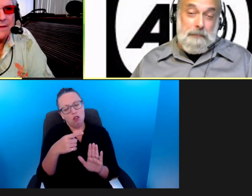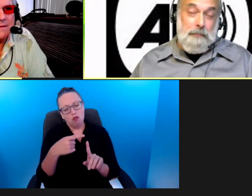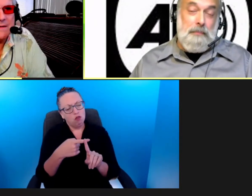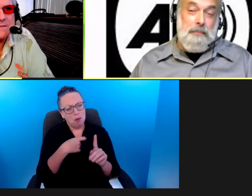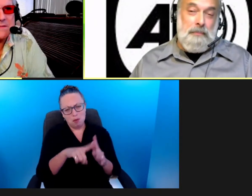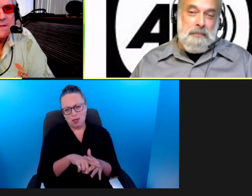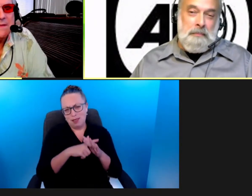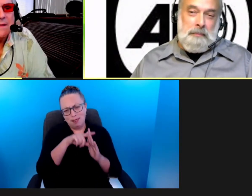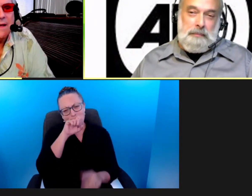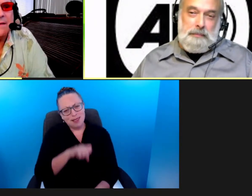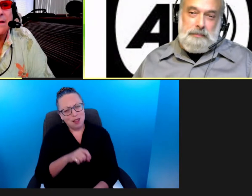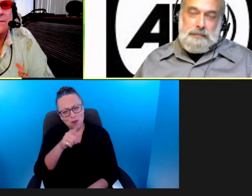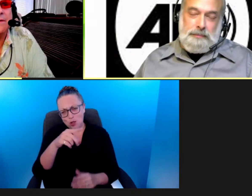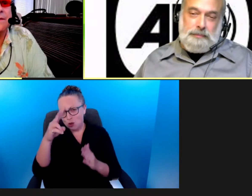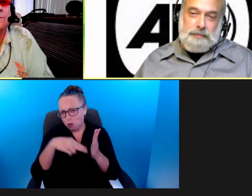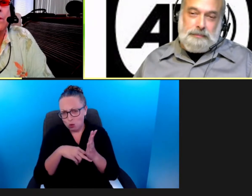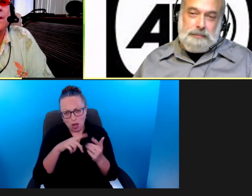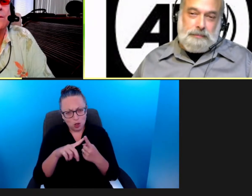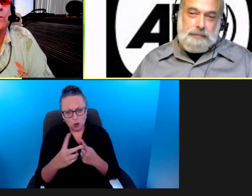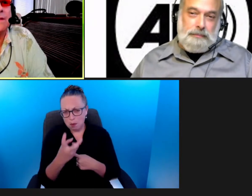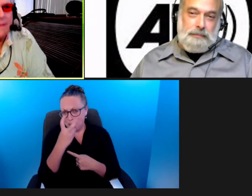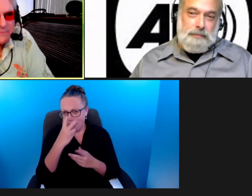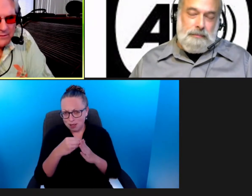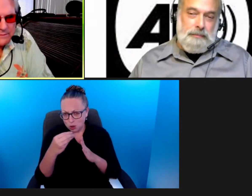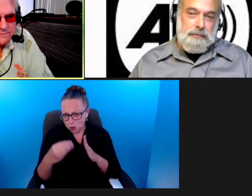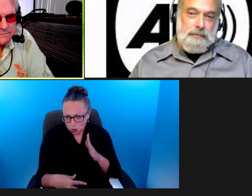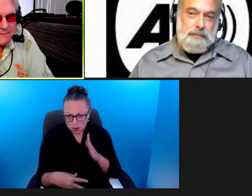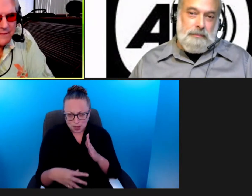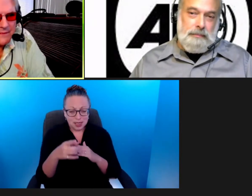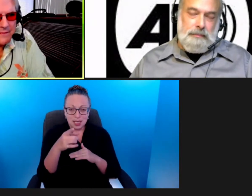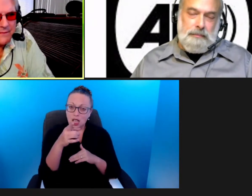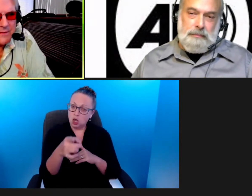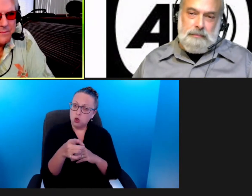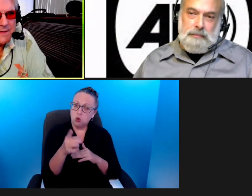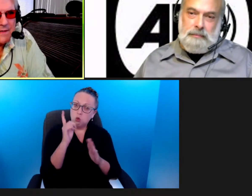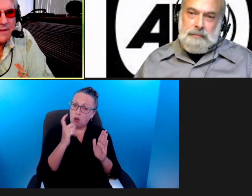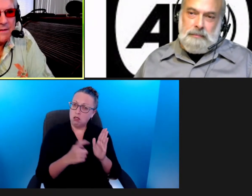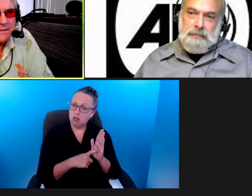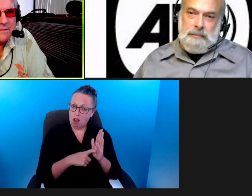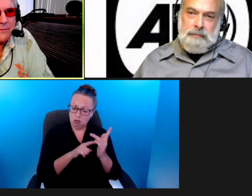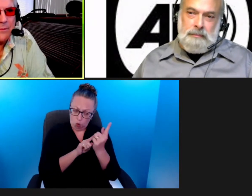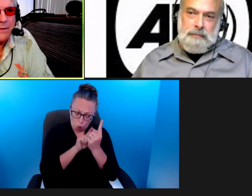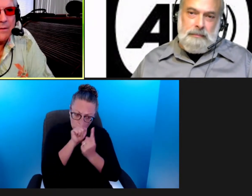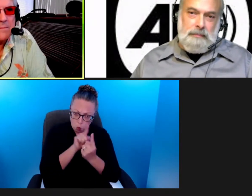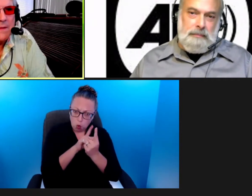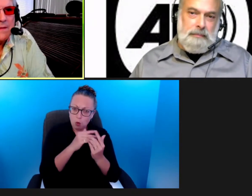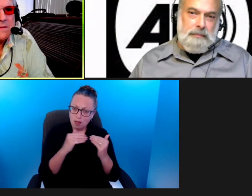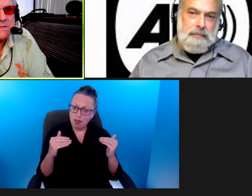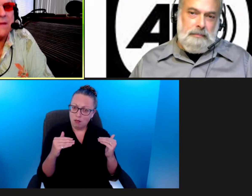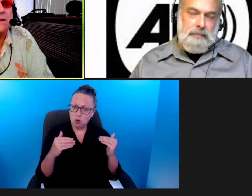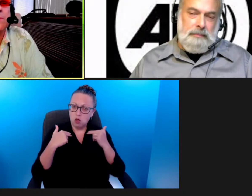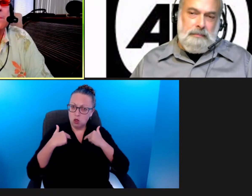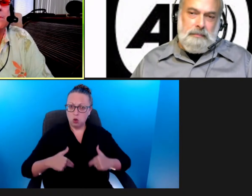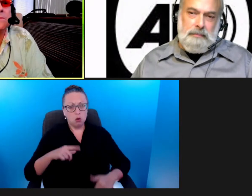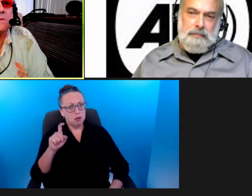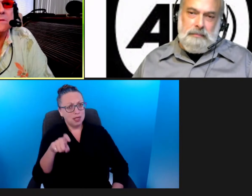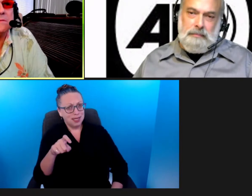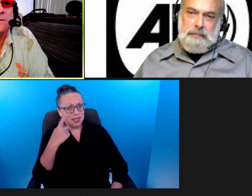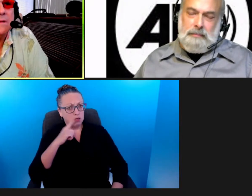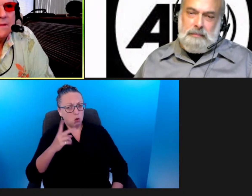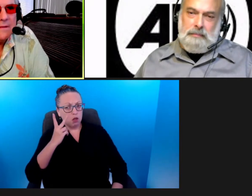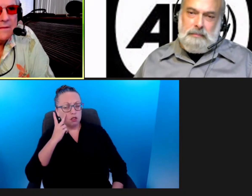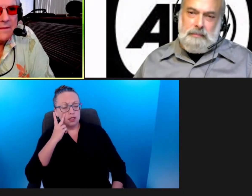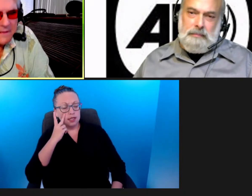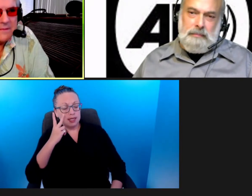you recognized at a very one-on-one level the human need for sighted people